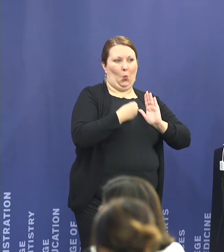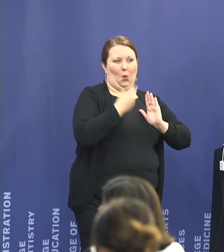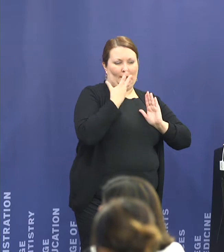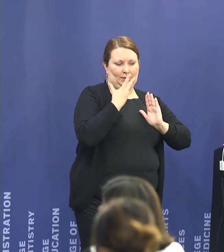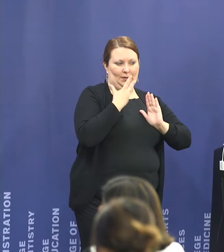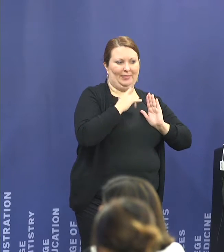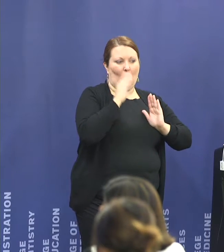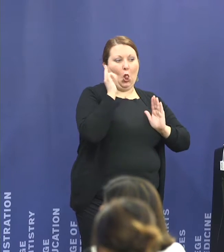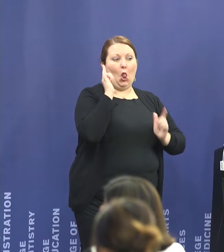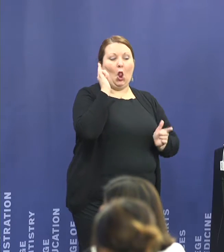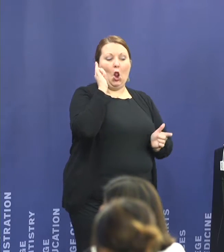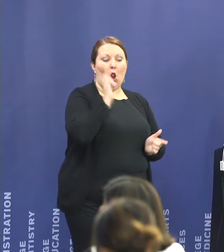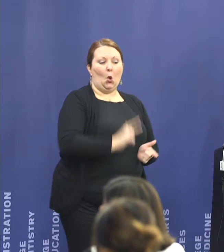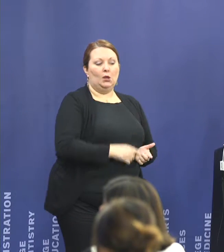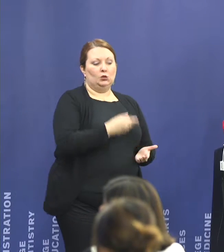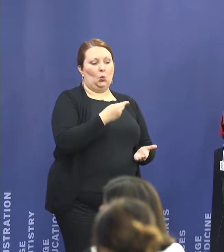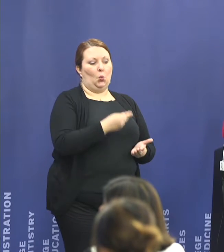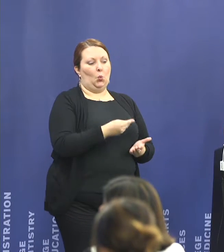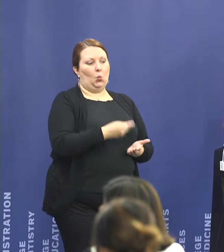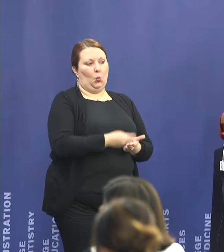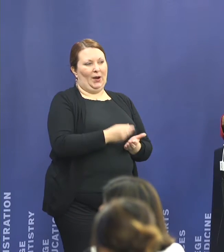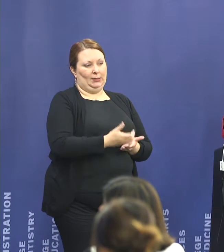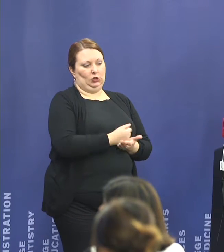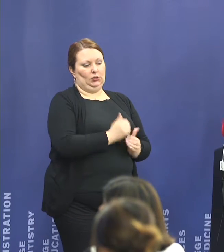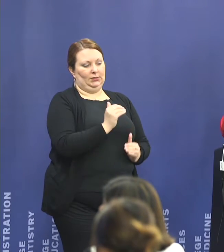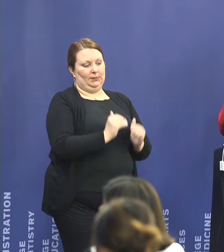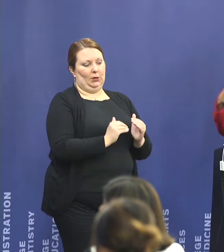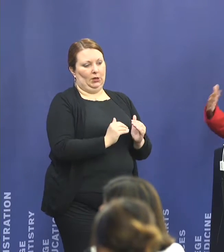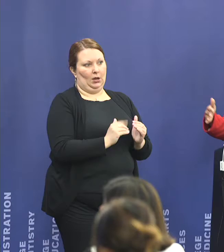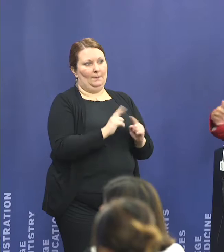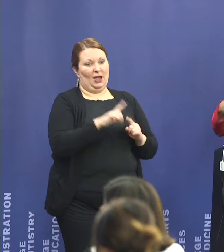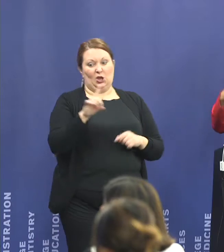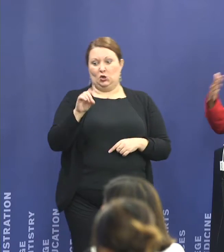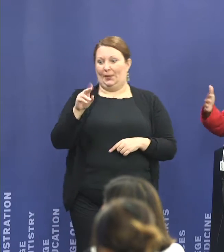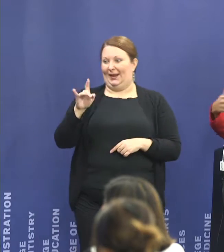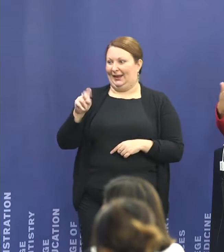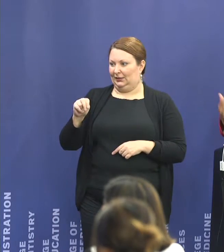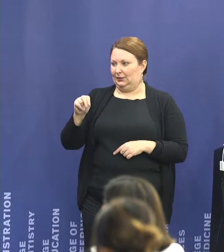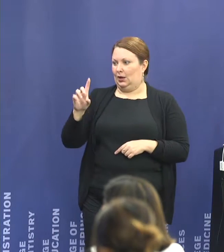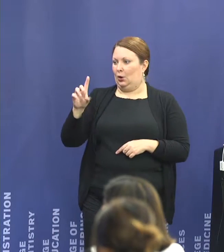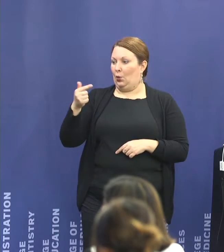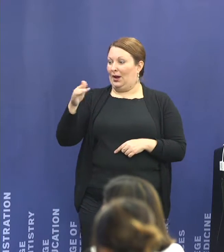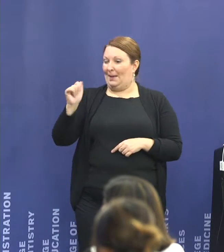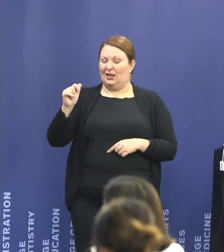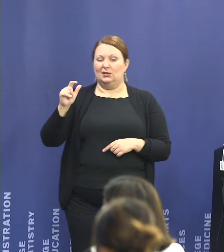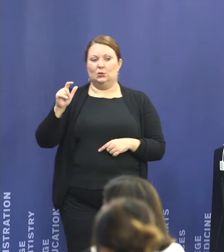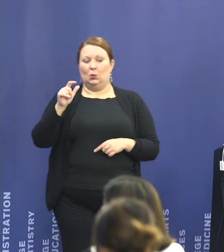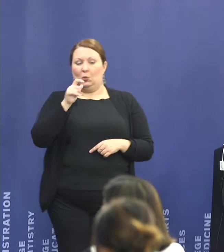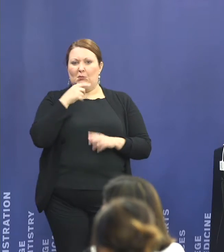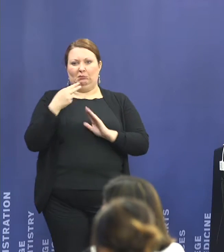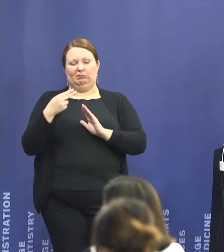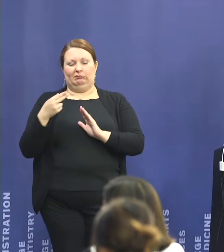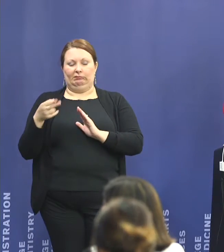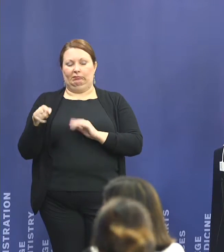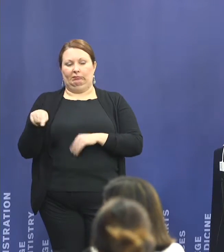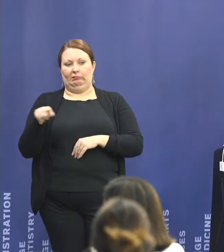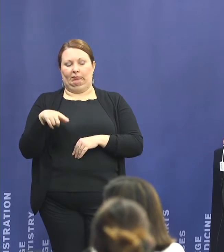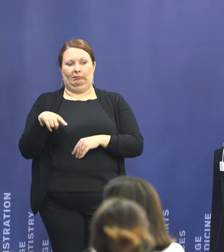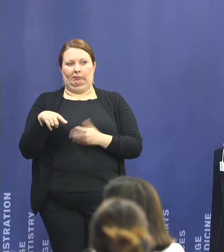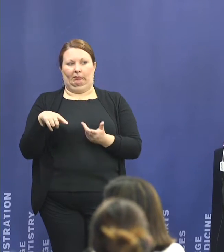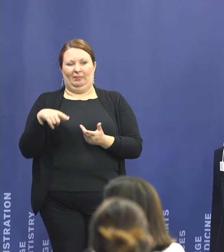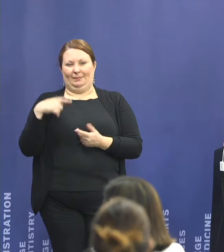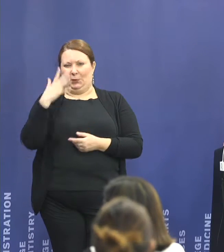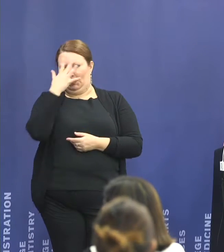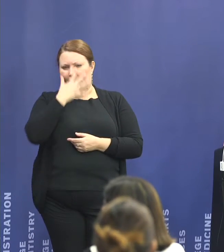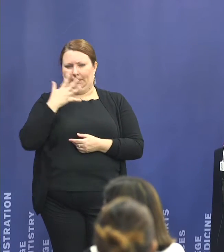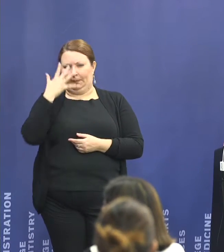have the lowest wage disparity compared to Dominicans who have like the lowest number and Guatemalans and other people who would probably not